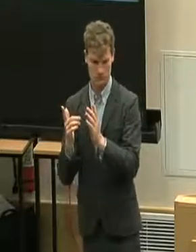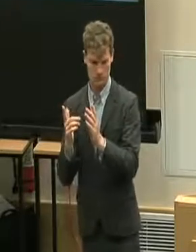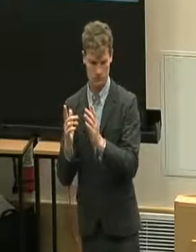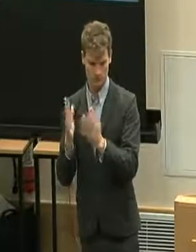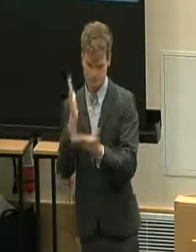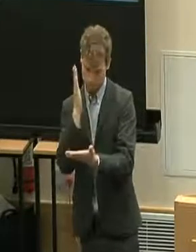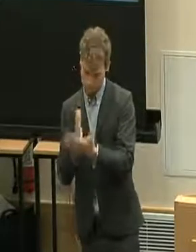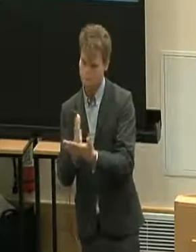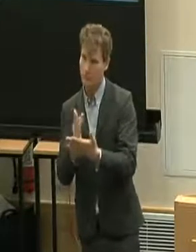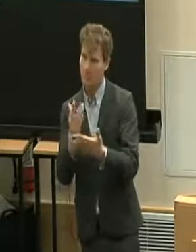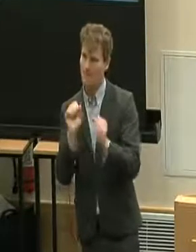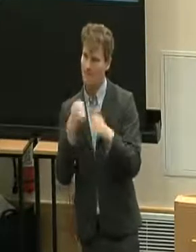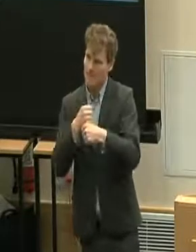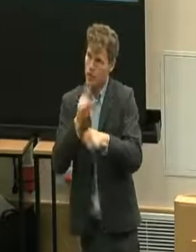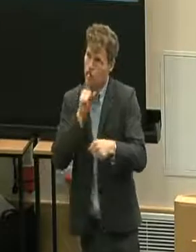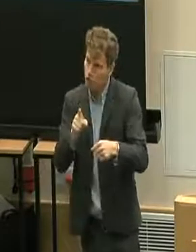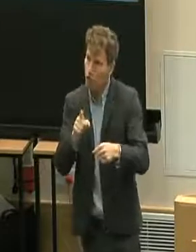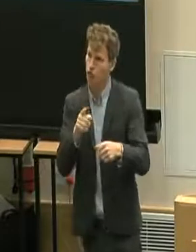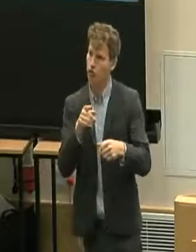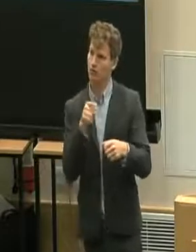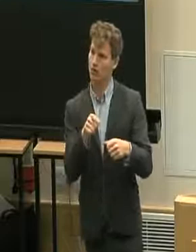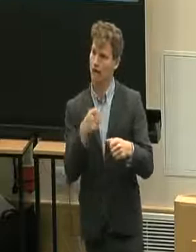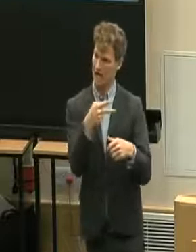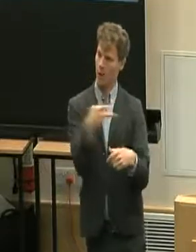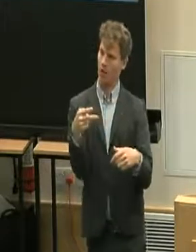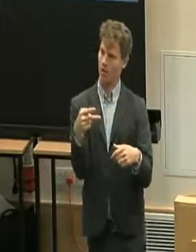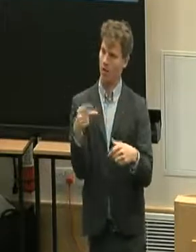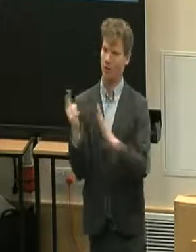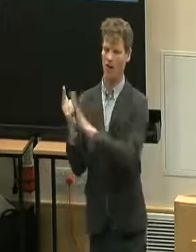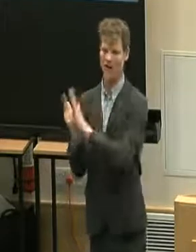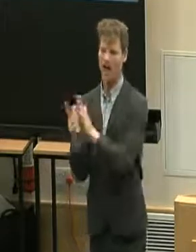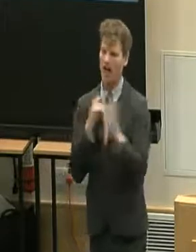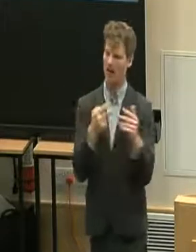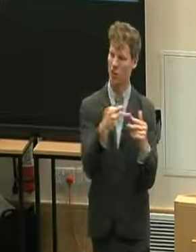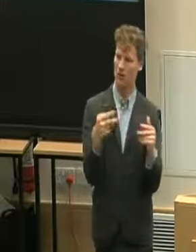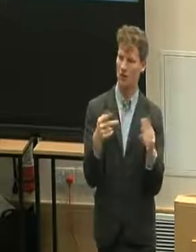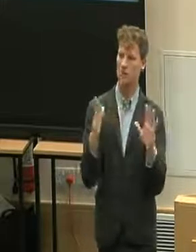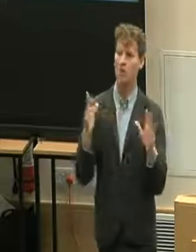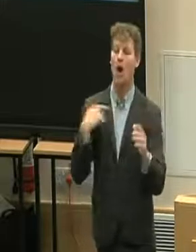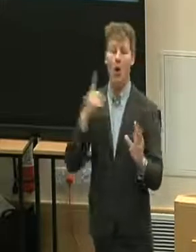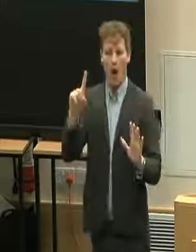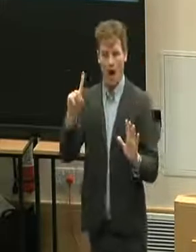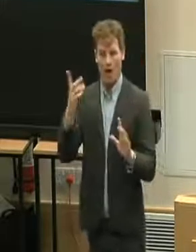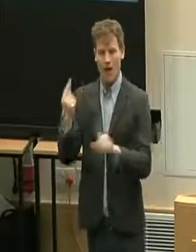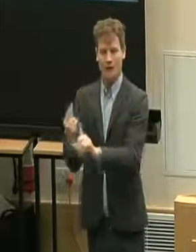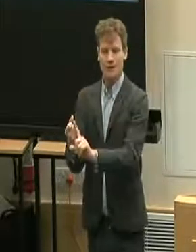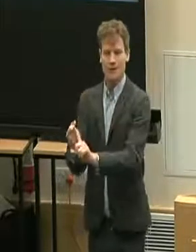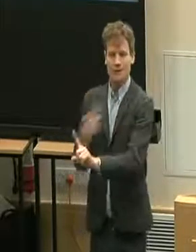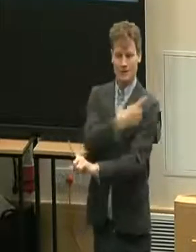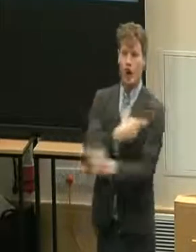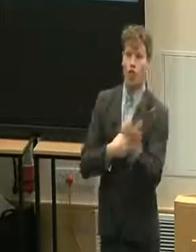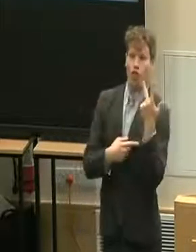But first, a patriotic footnote. For the three Canadians in the room, of which I am